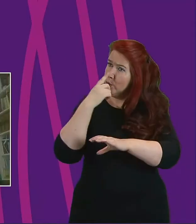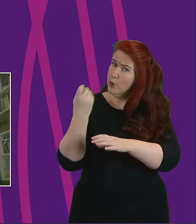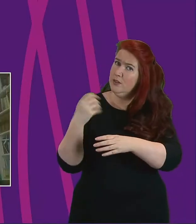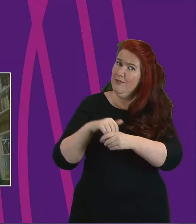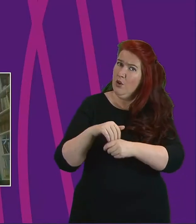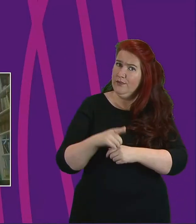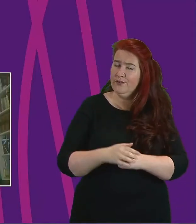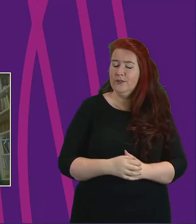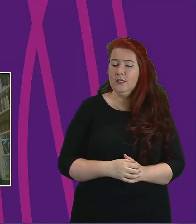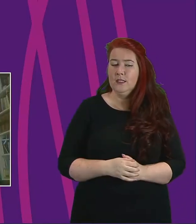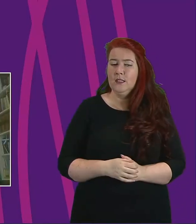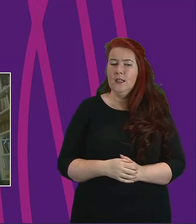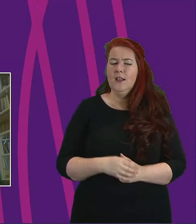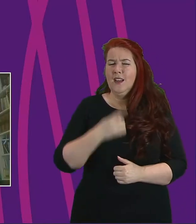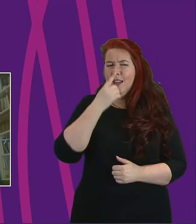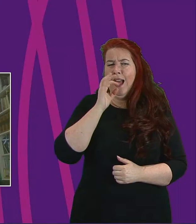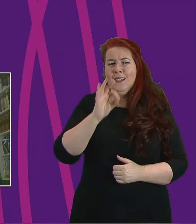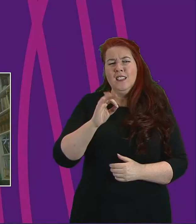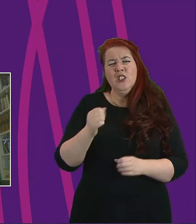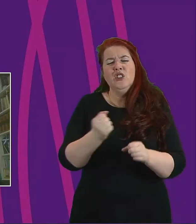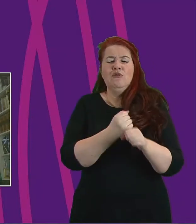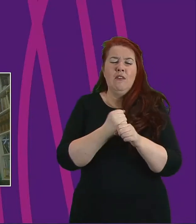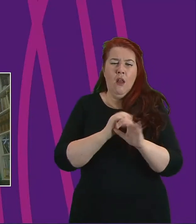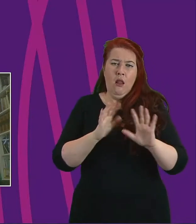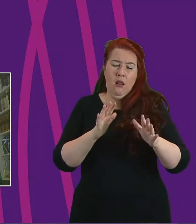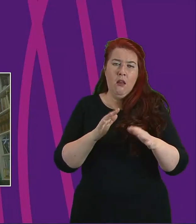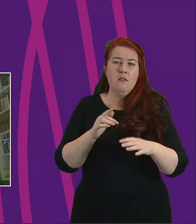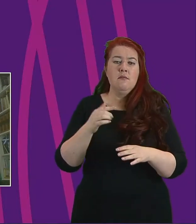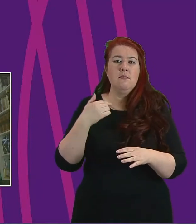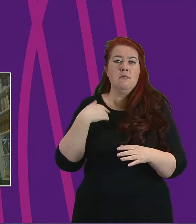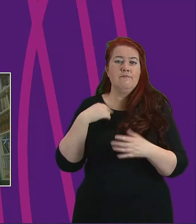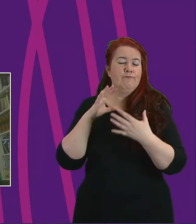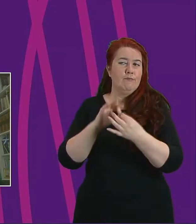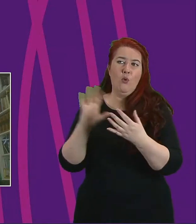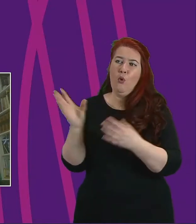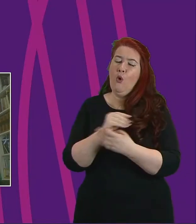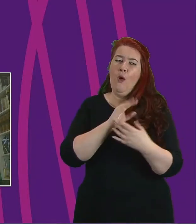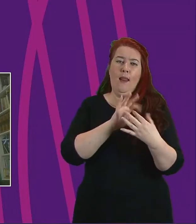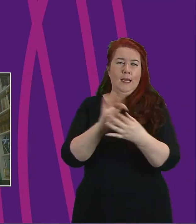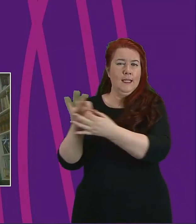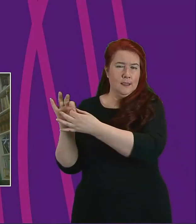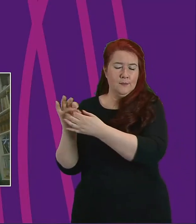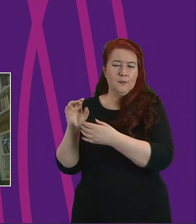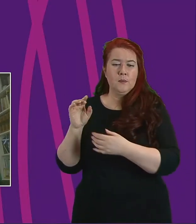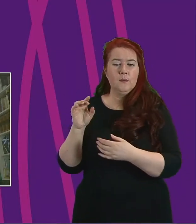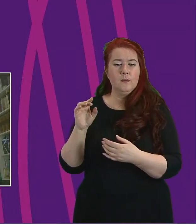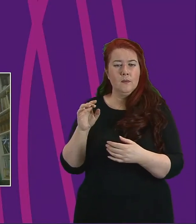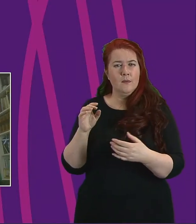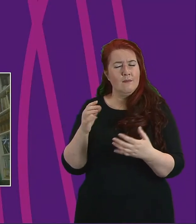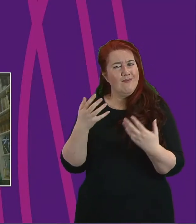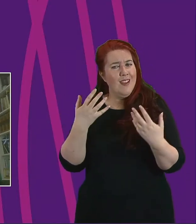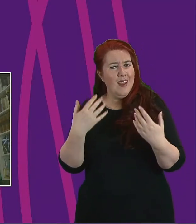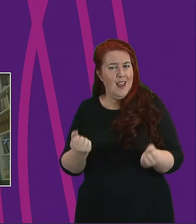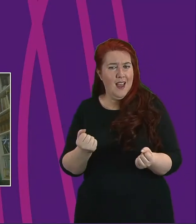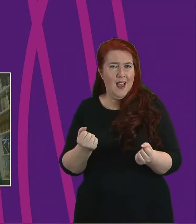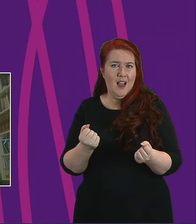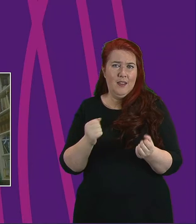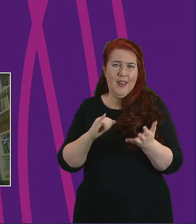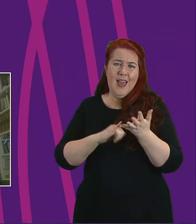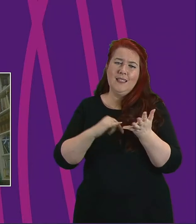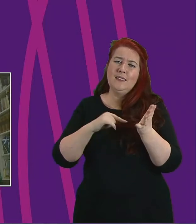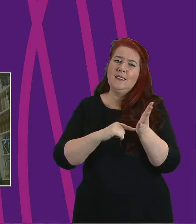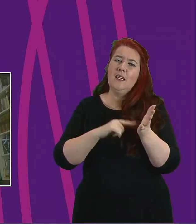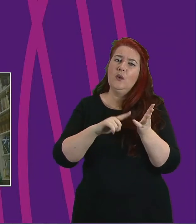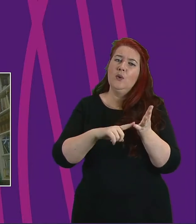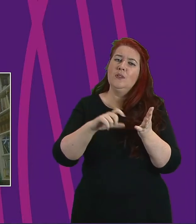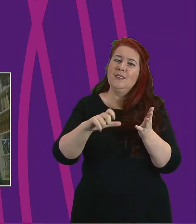ask, in general terms, Cabinet Secretary, in relation to all these engagements, is there a role for the STUC in